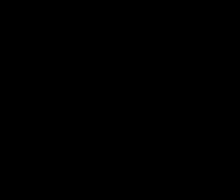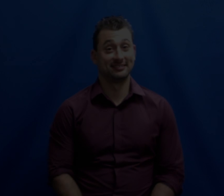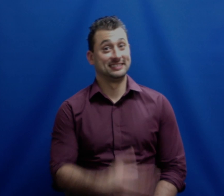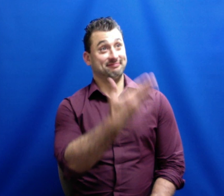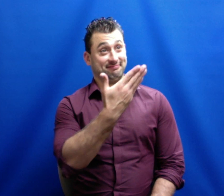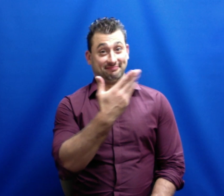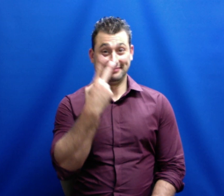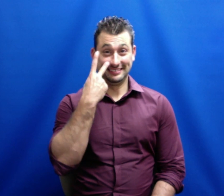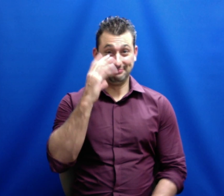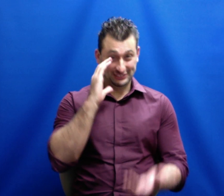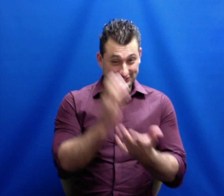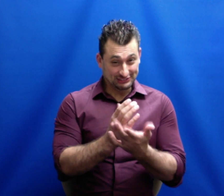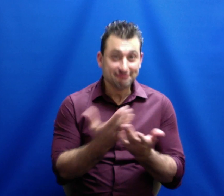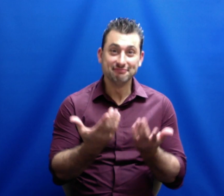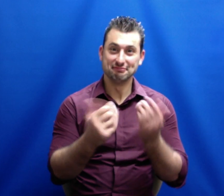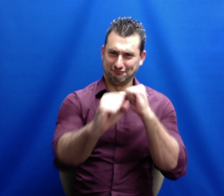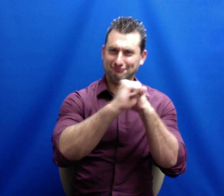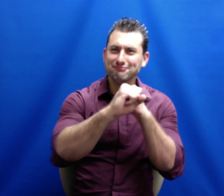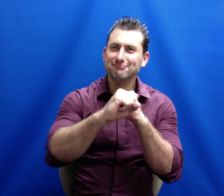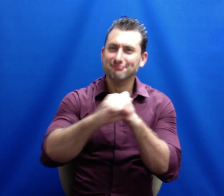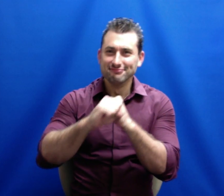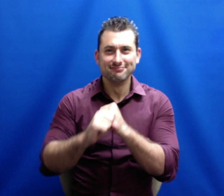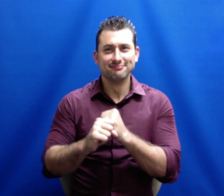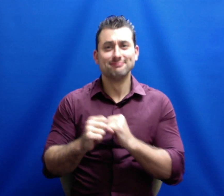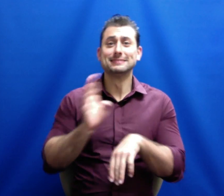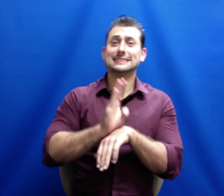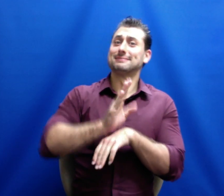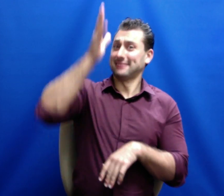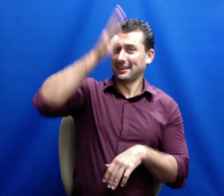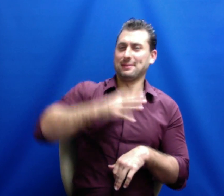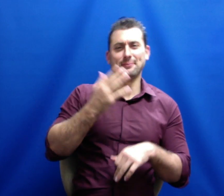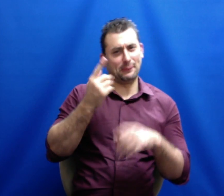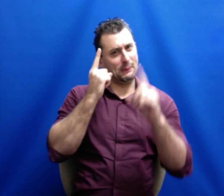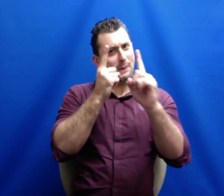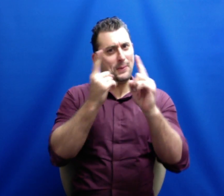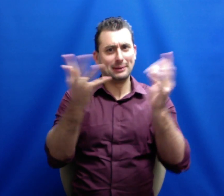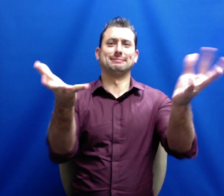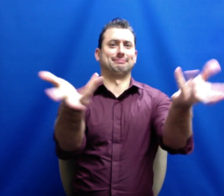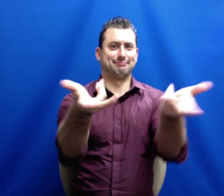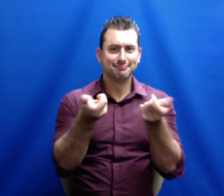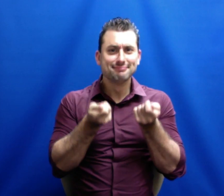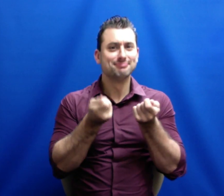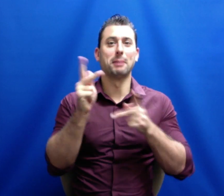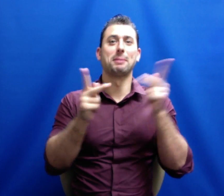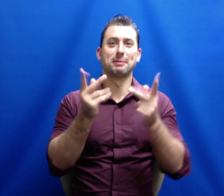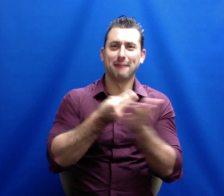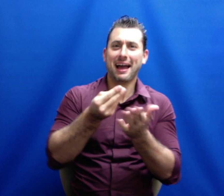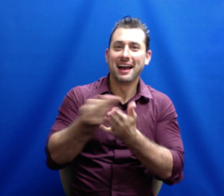As you can see from the picture, this businessman is advertising to recruit people into